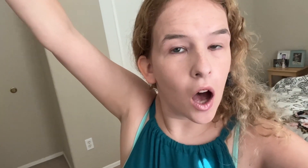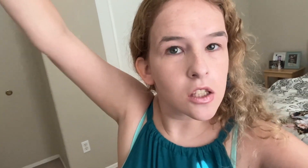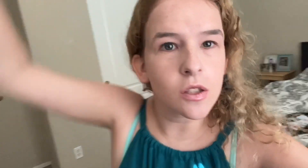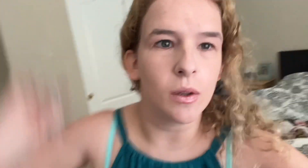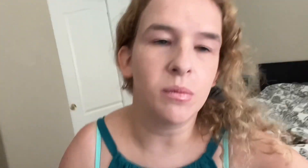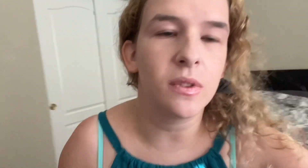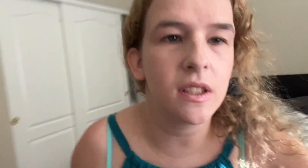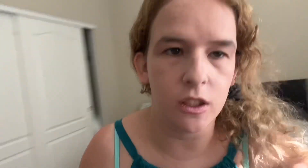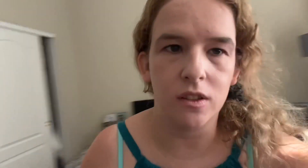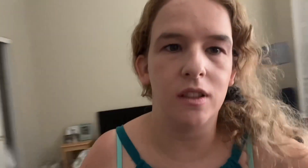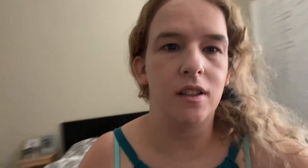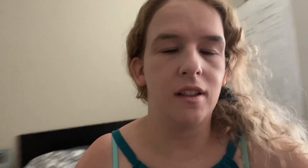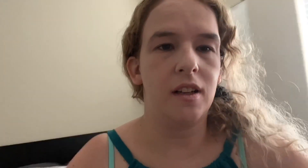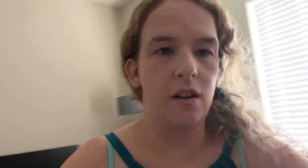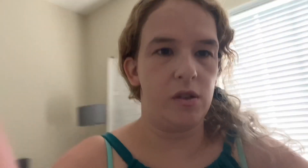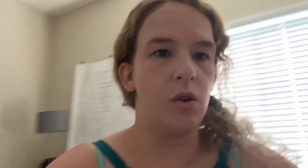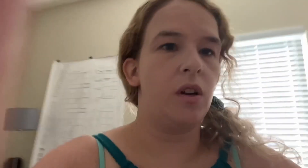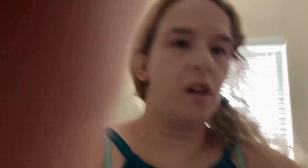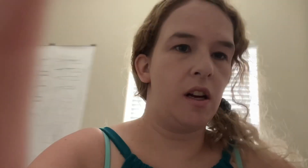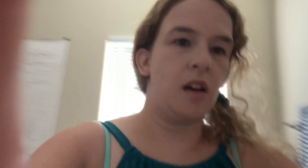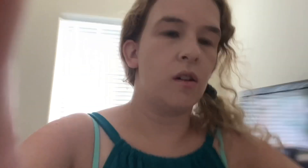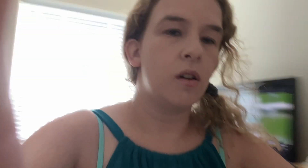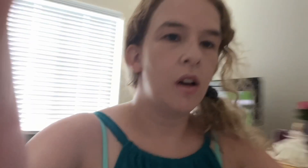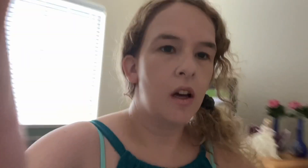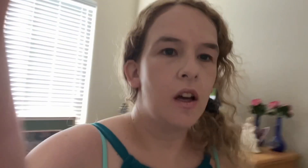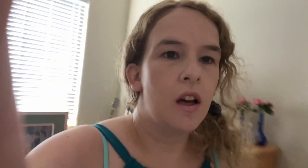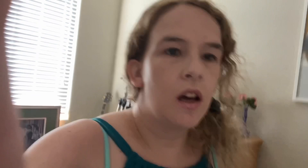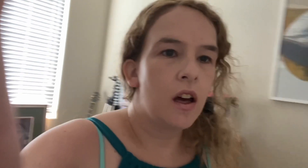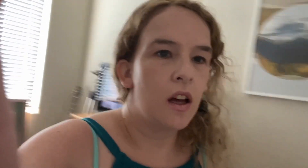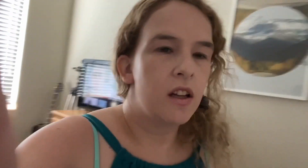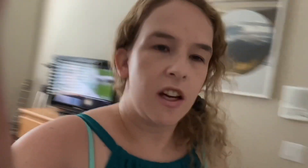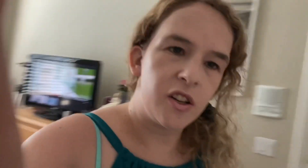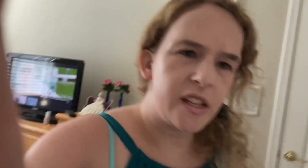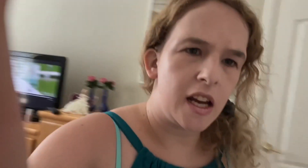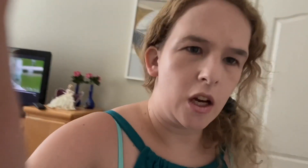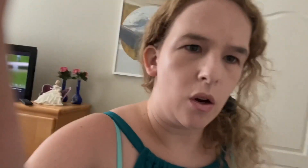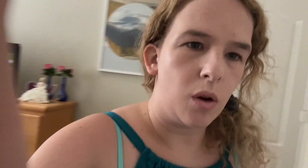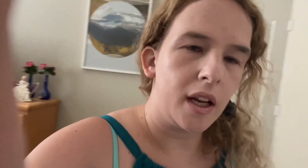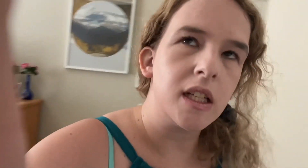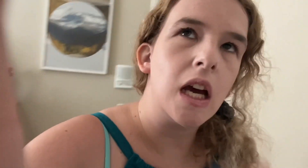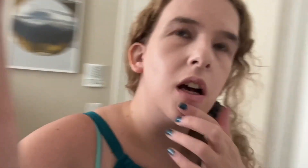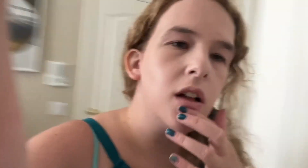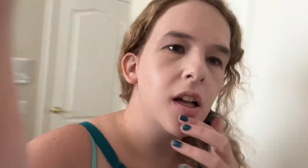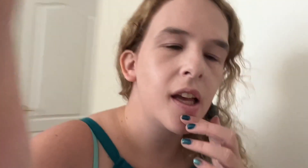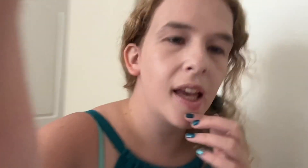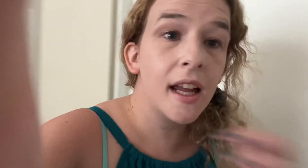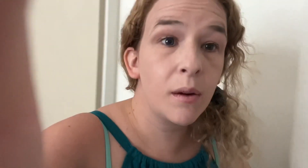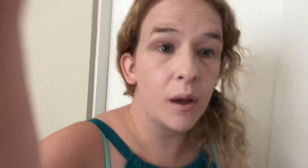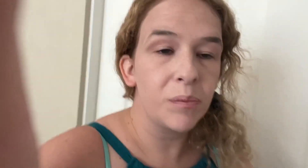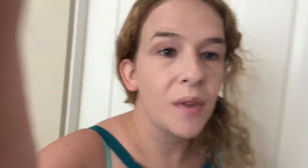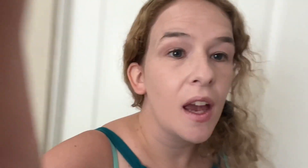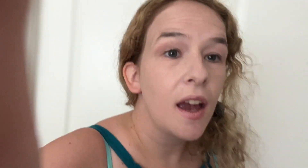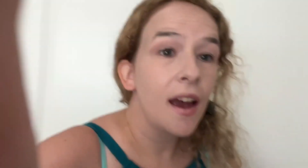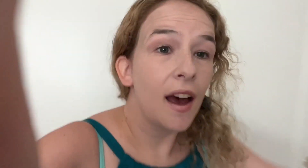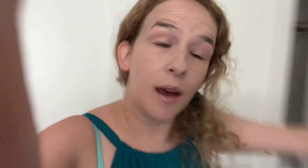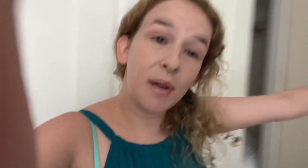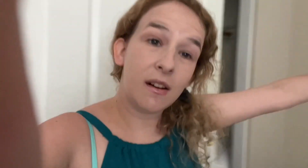So I'm literally in Arizona right now. There's an echo, I can tell. Anyway, I'm in